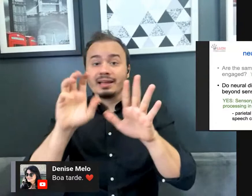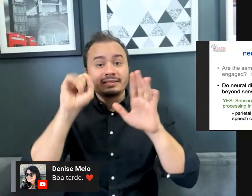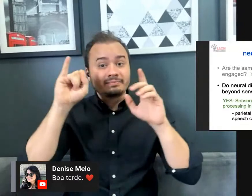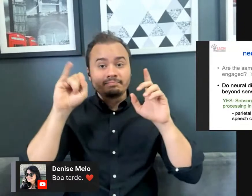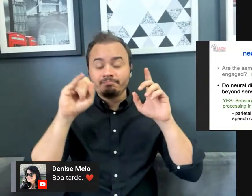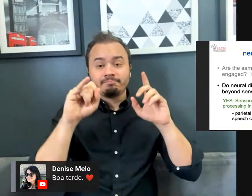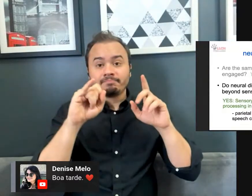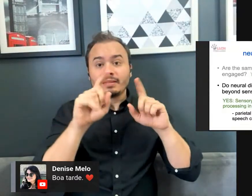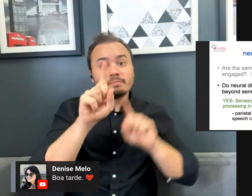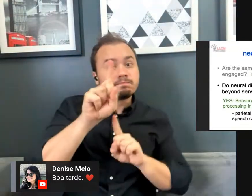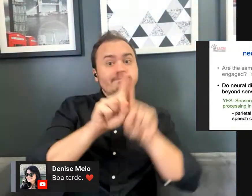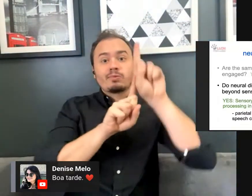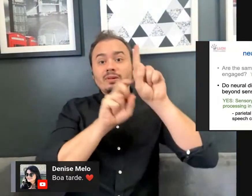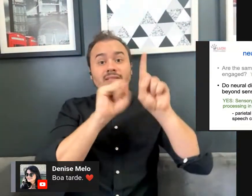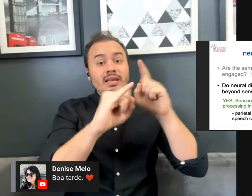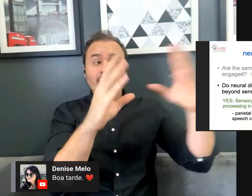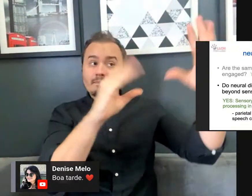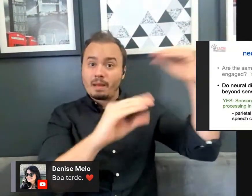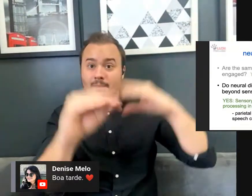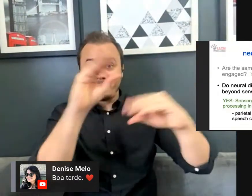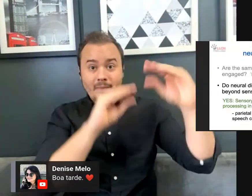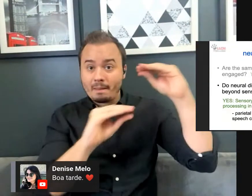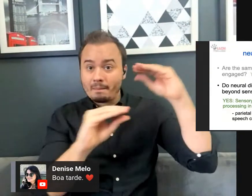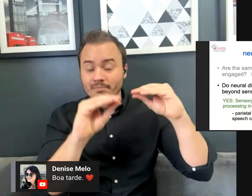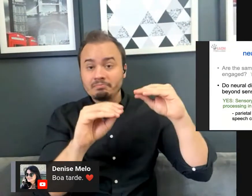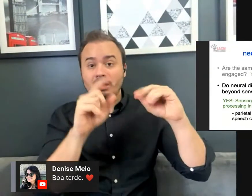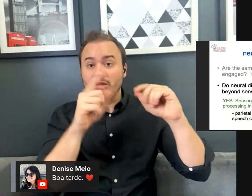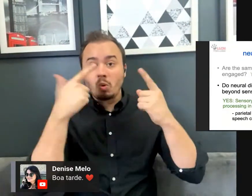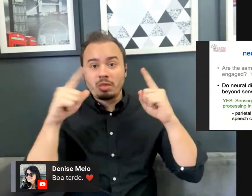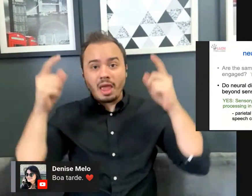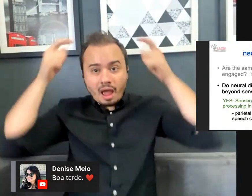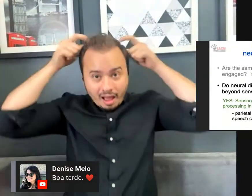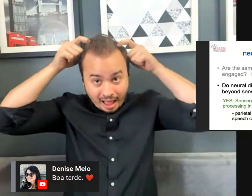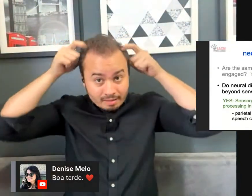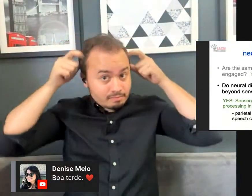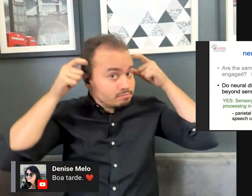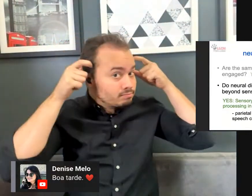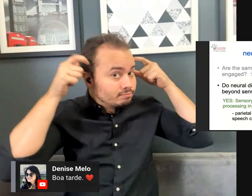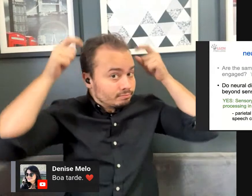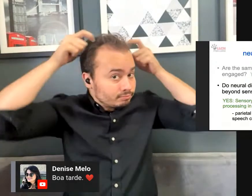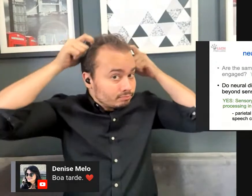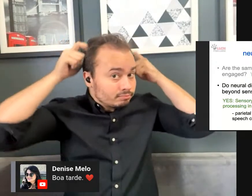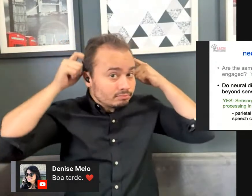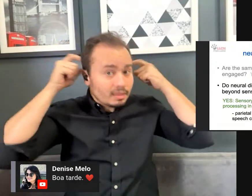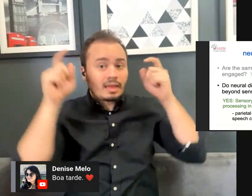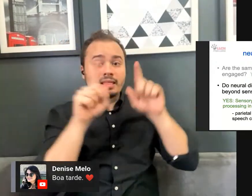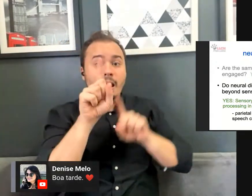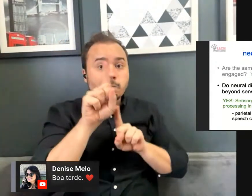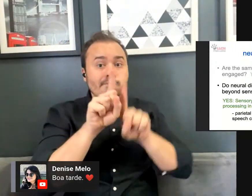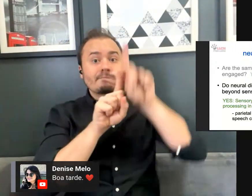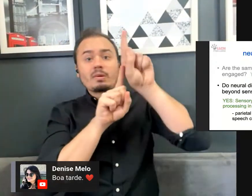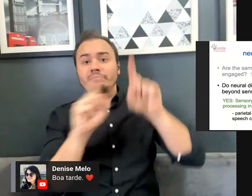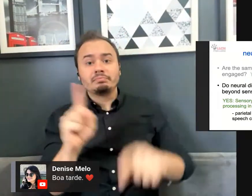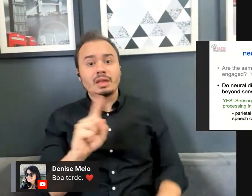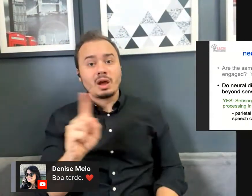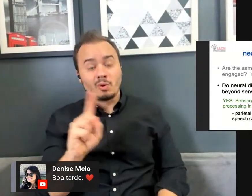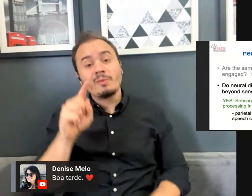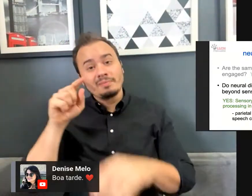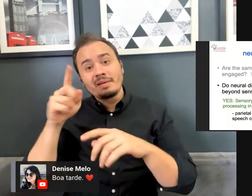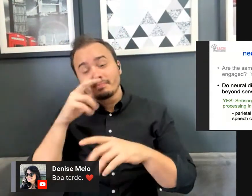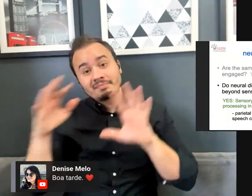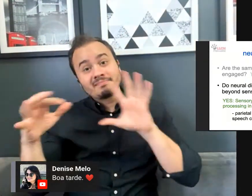differences that I don't have time to talk about that also relate to this difference between production and comprehension that go beyond